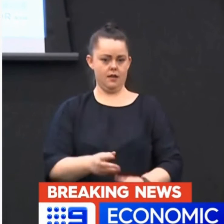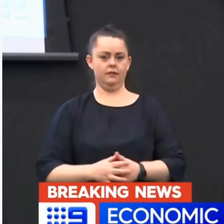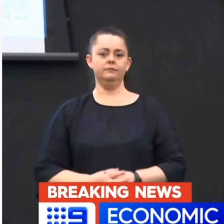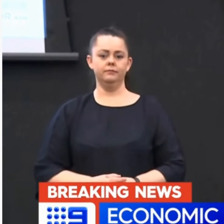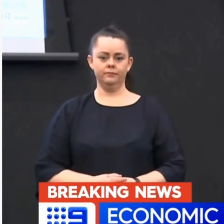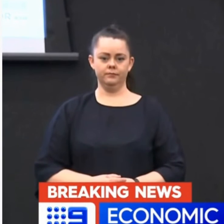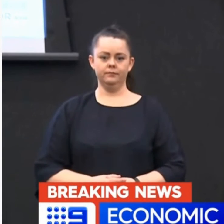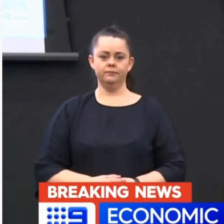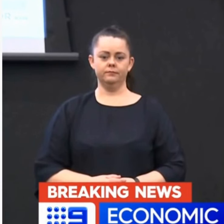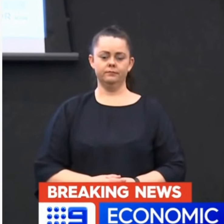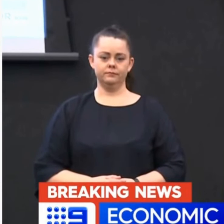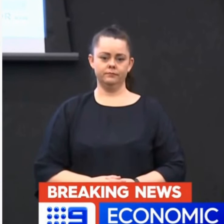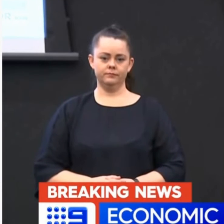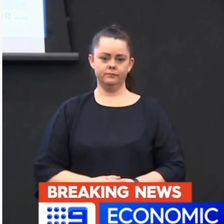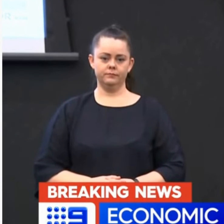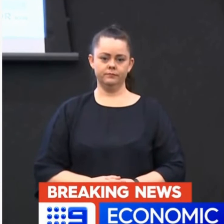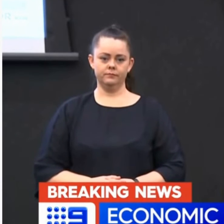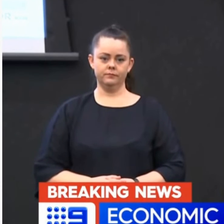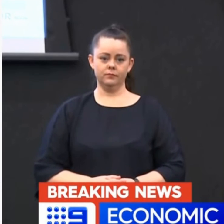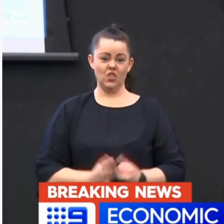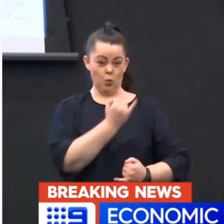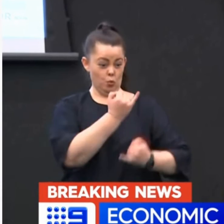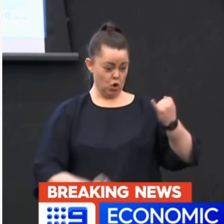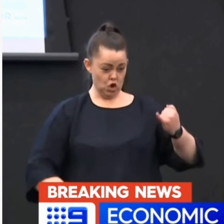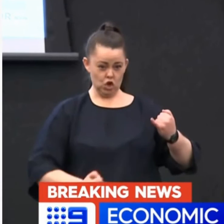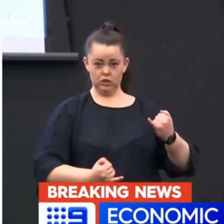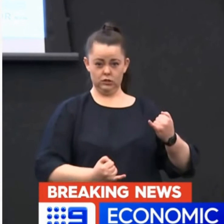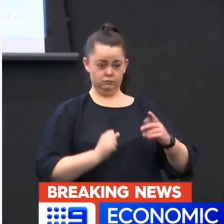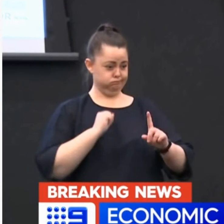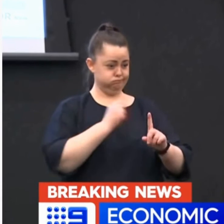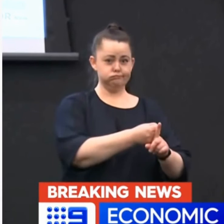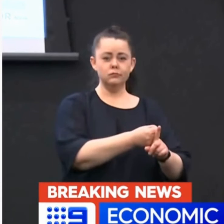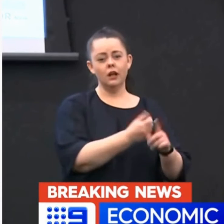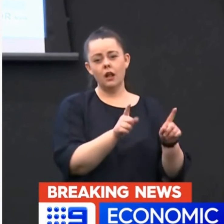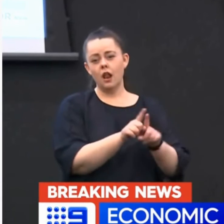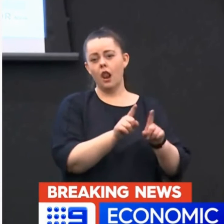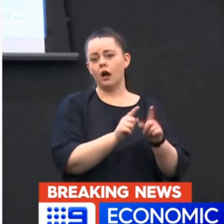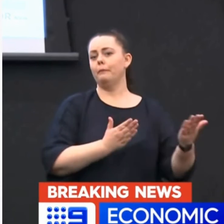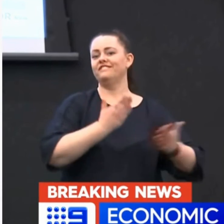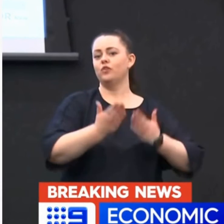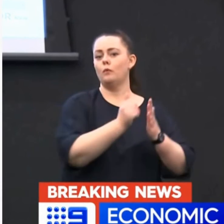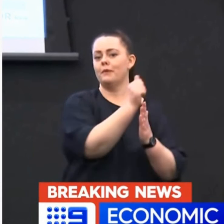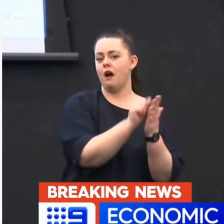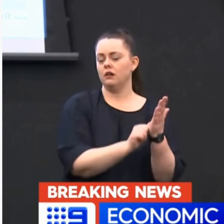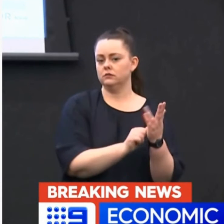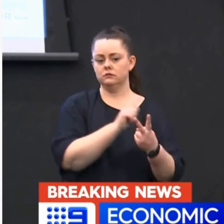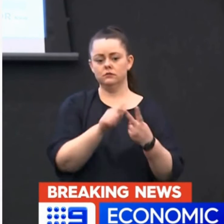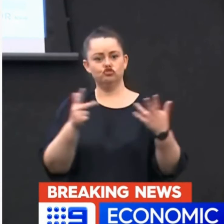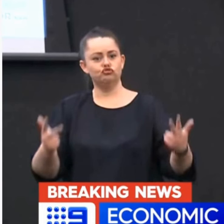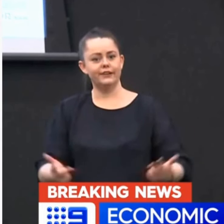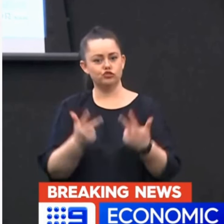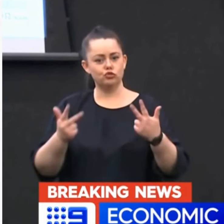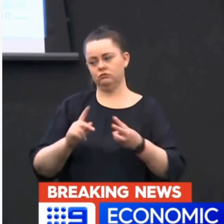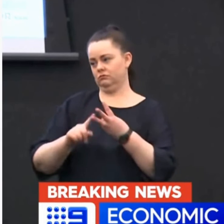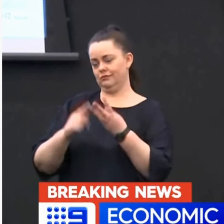those areas of the economy that have been hardest hit. The performing arts sector. We know the restaurant sector, the accommodation